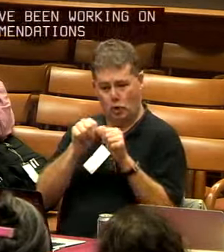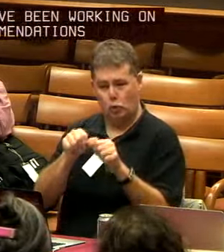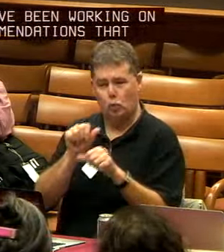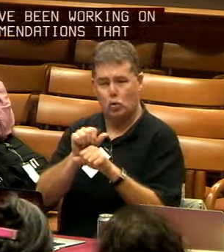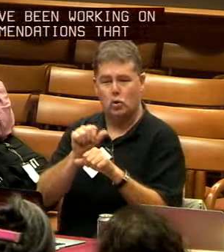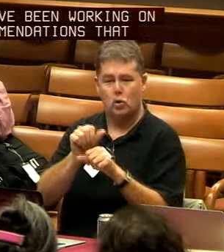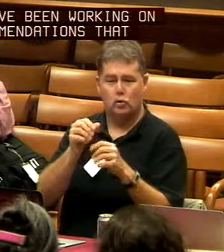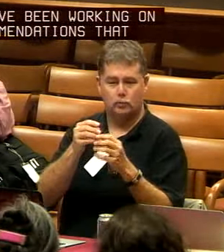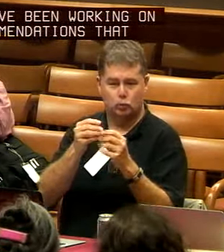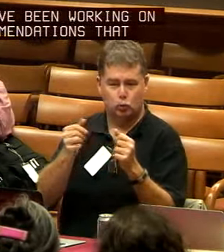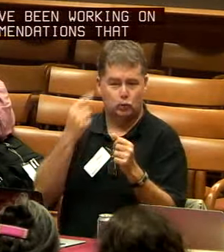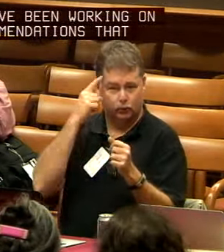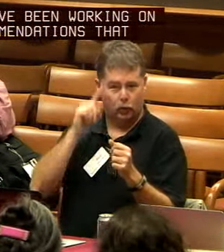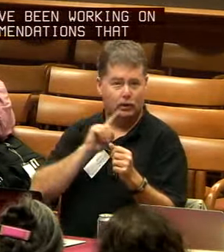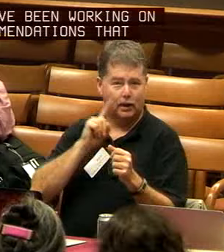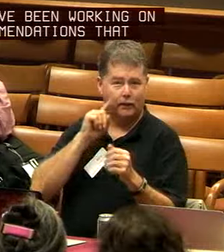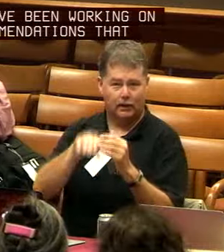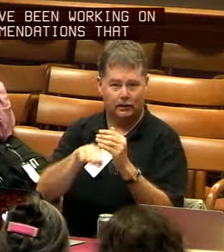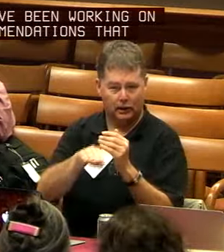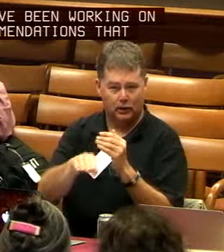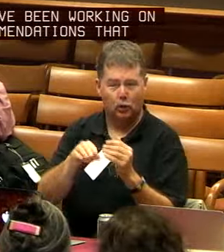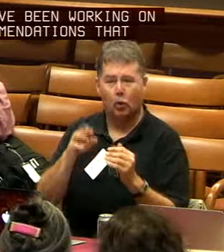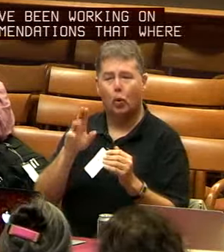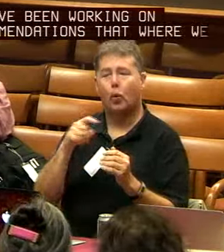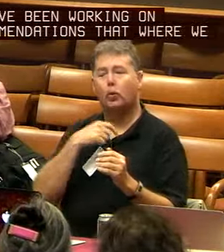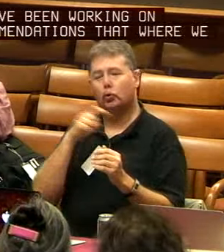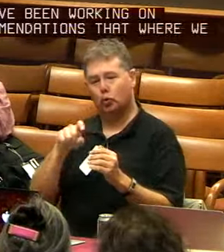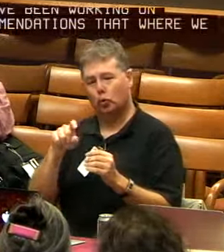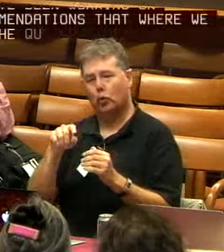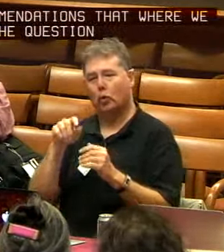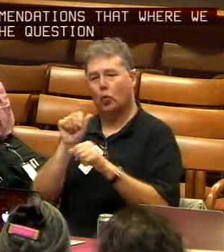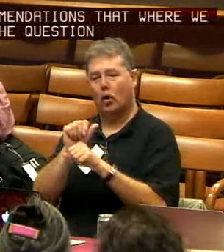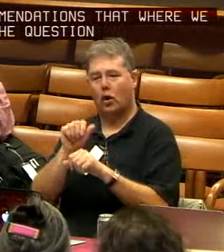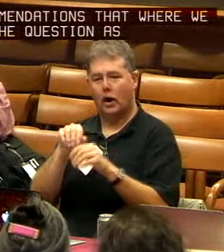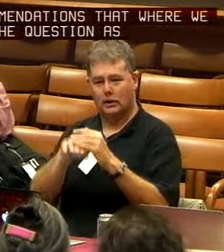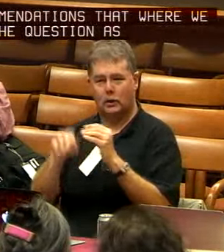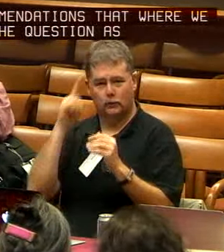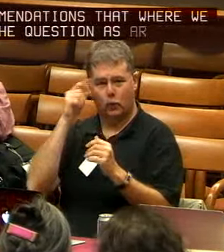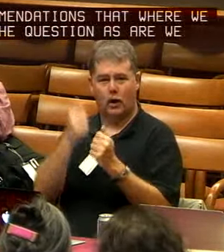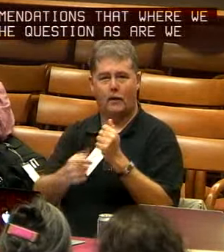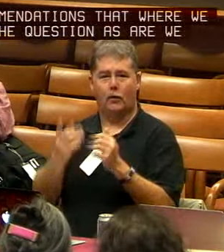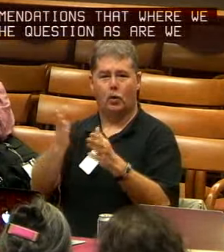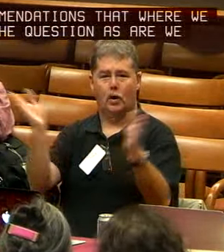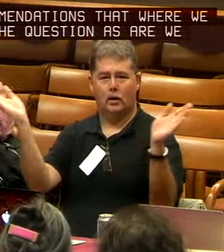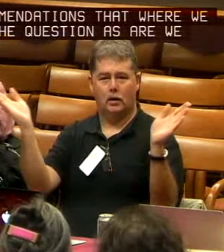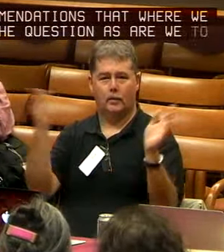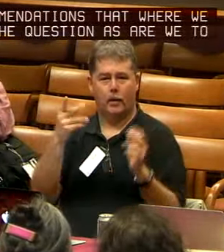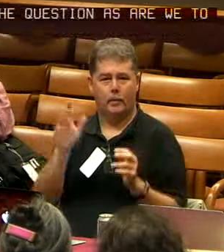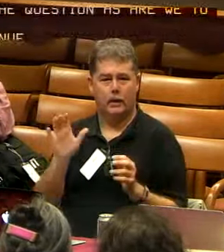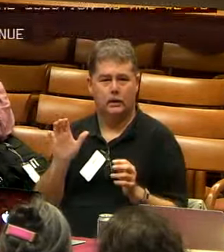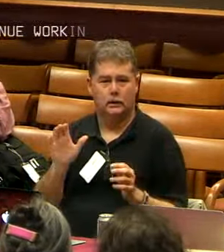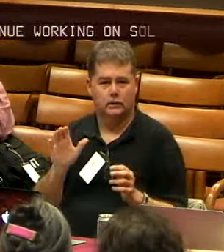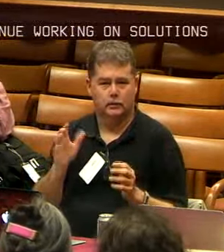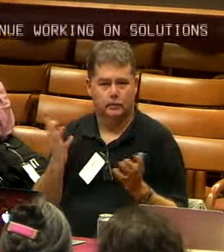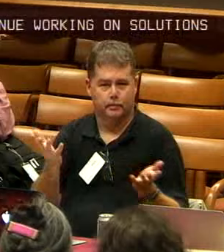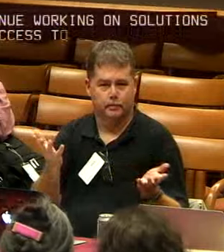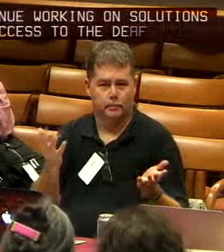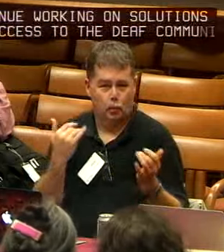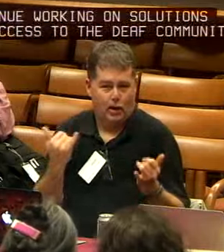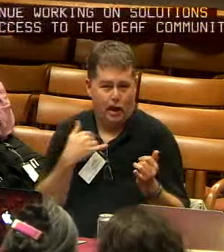as, are we to continue working on solutions for access for the deaf community, or should we be working on access for the population or the public at